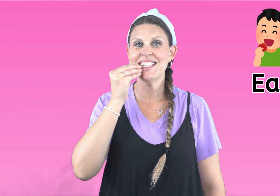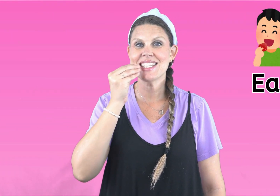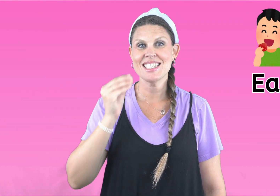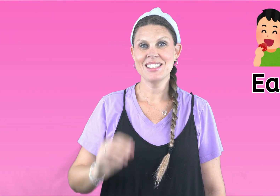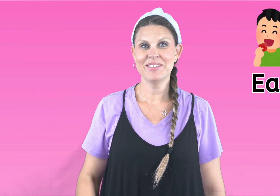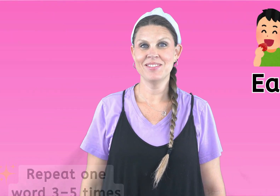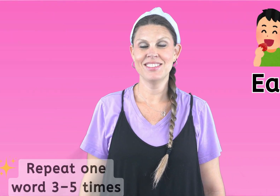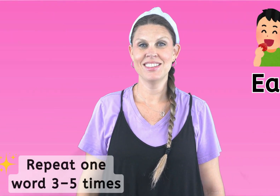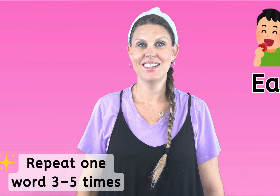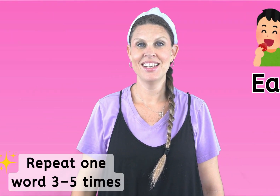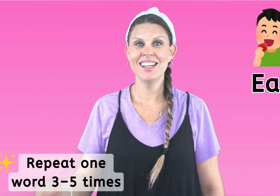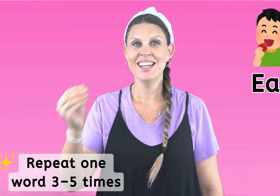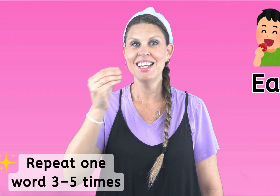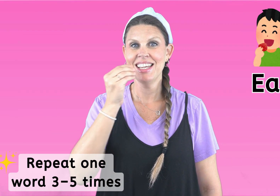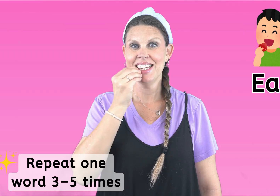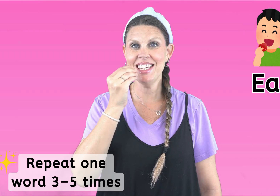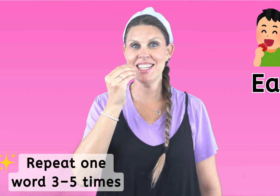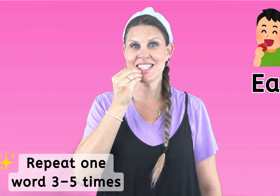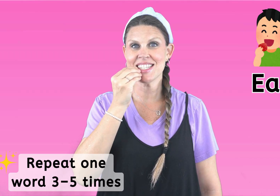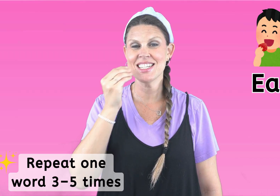Eat, eat,